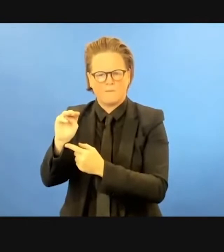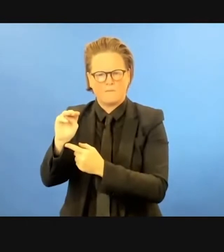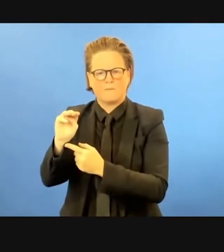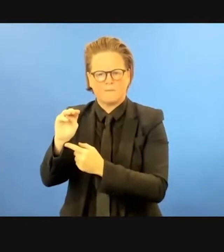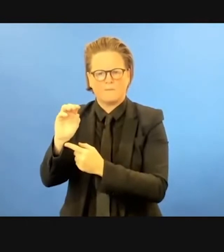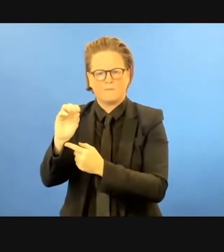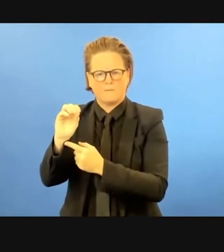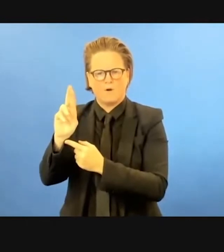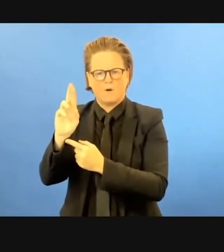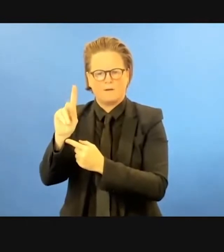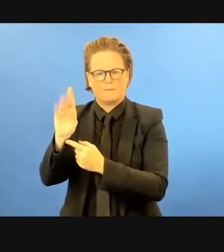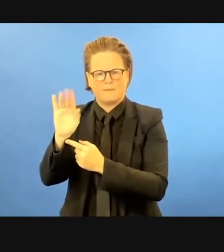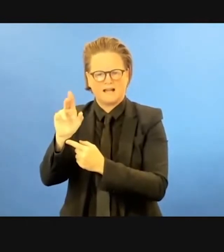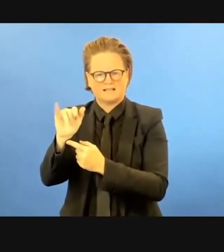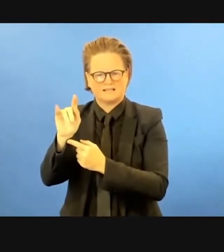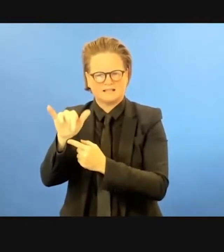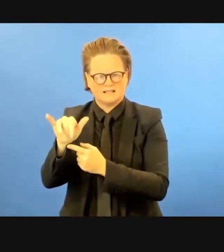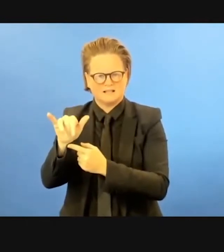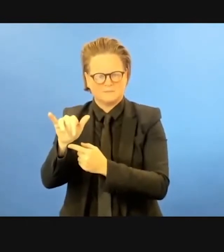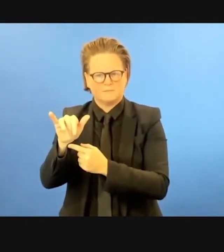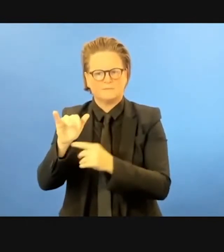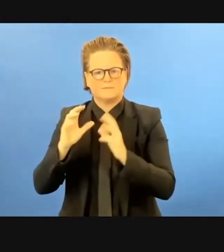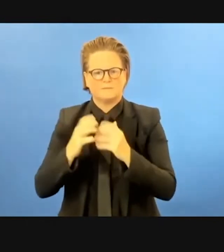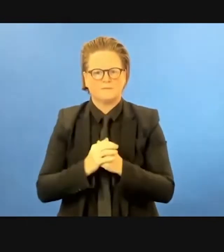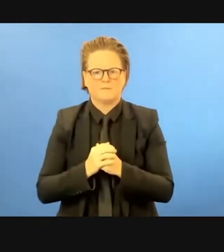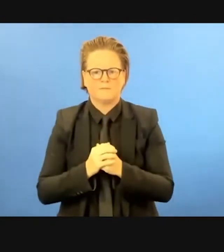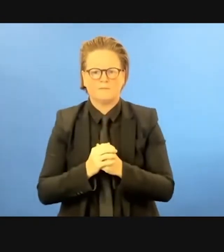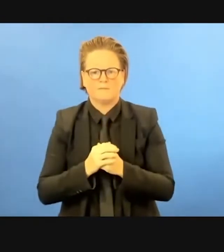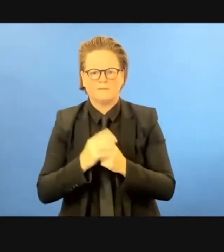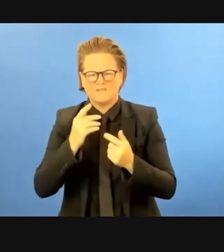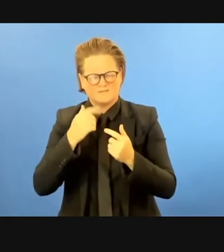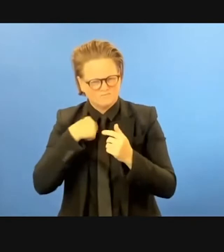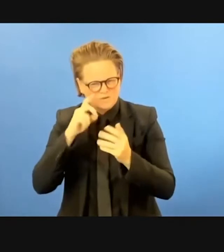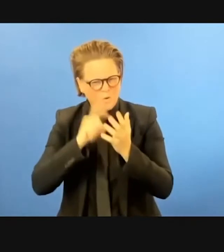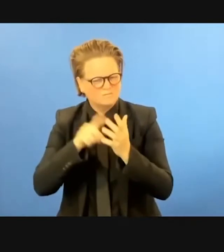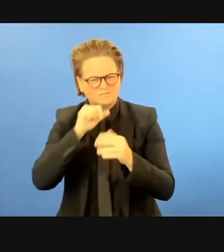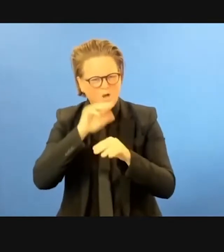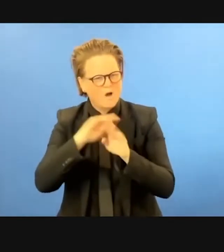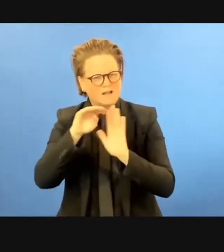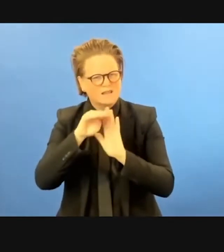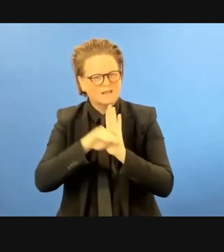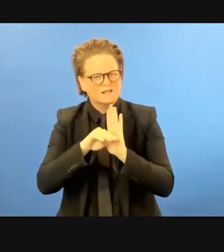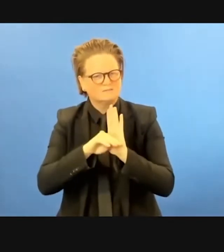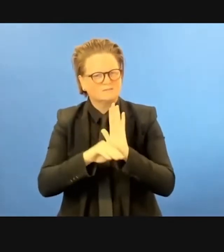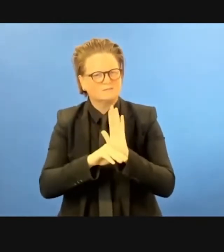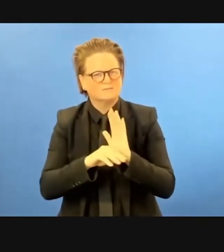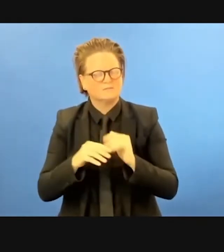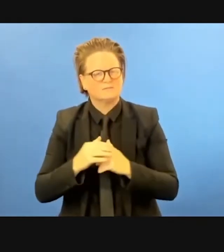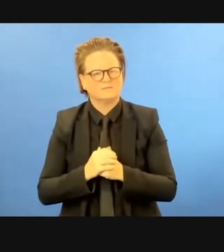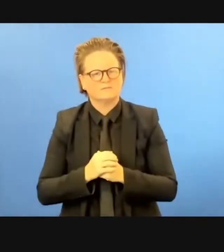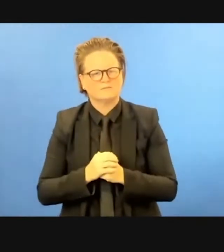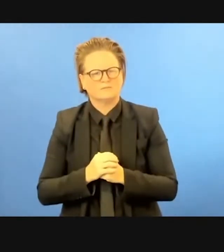So while not specifically on the eligibility list, the March 15th populations that have been